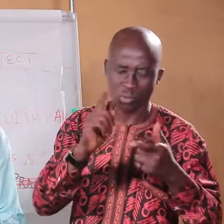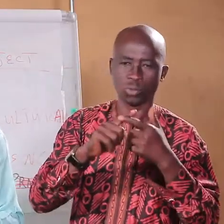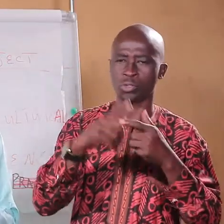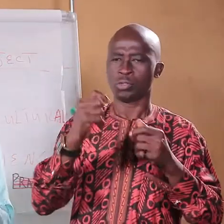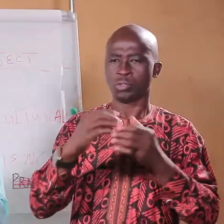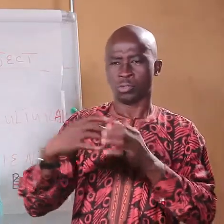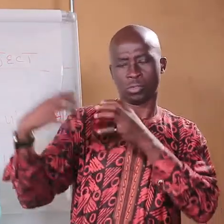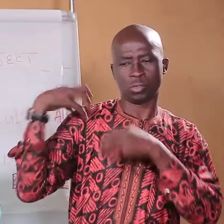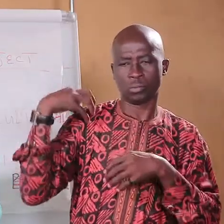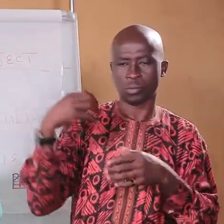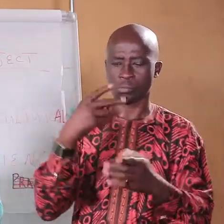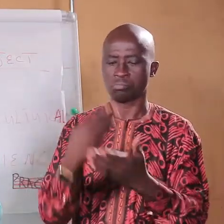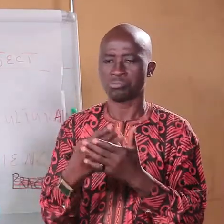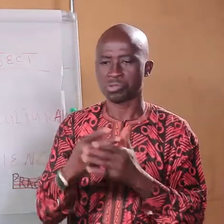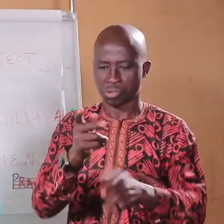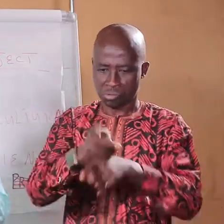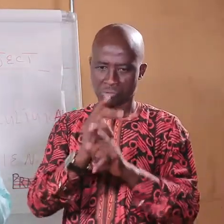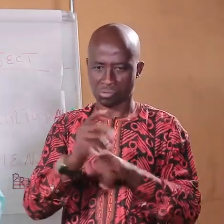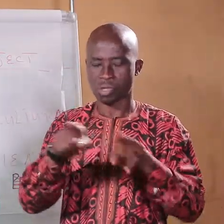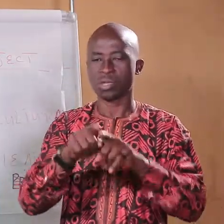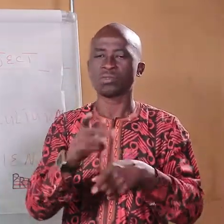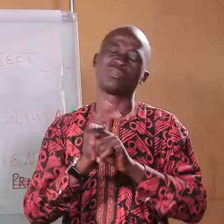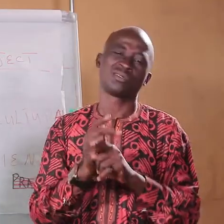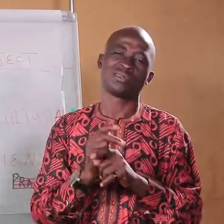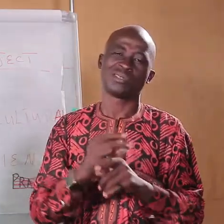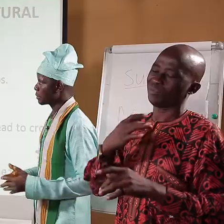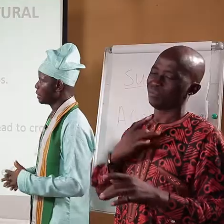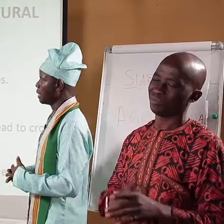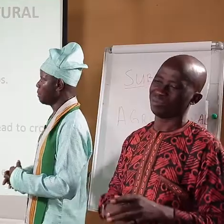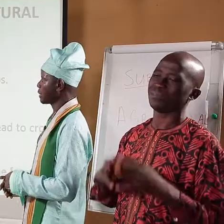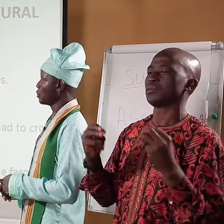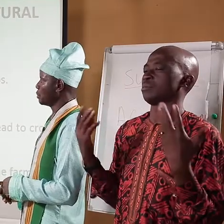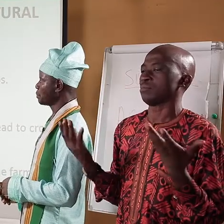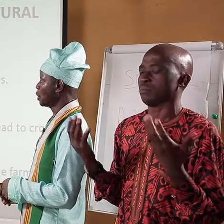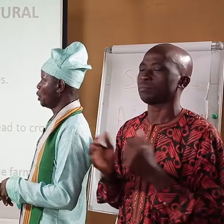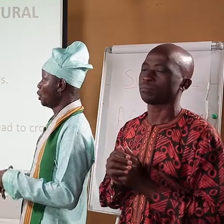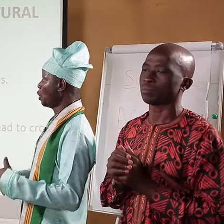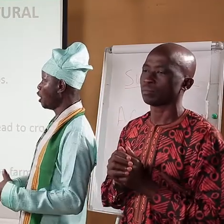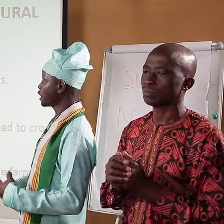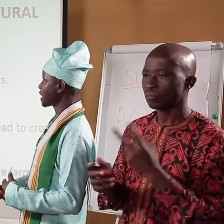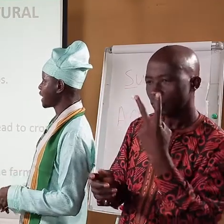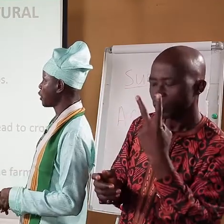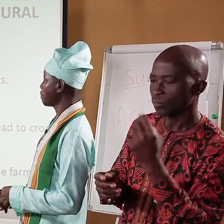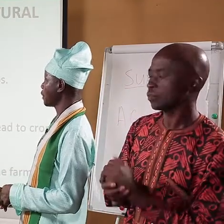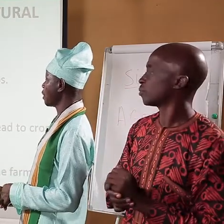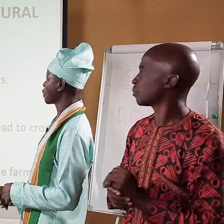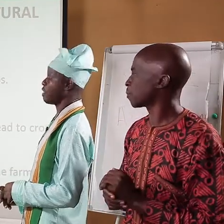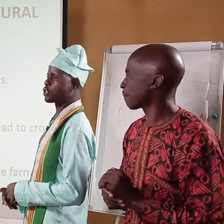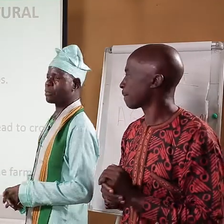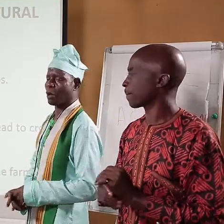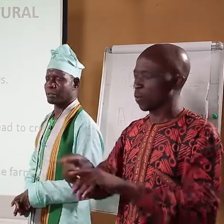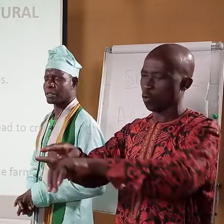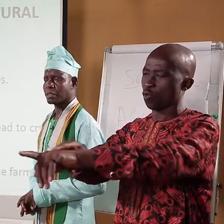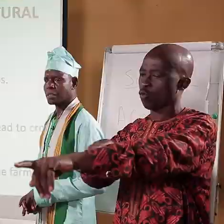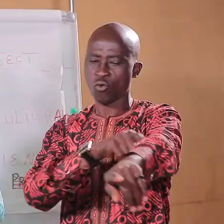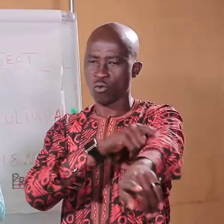the capital he obtained as loan. He will be discouraged. Number 2, long gestation period of